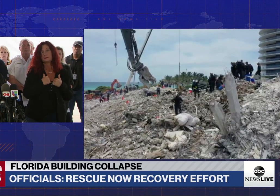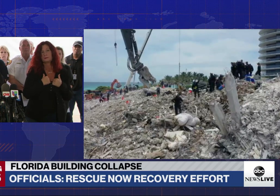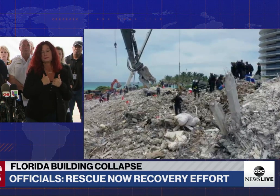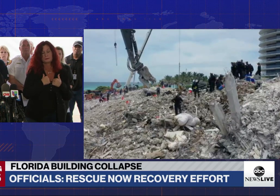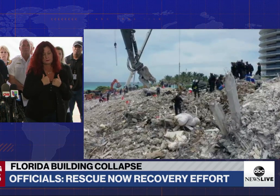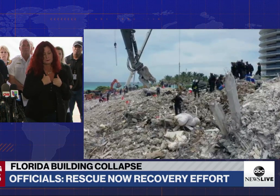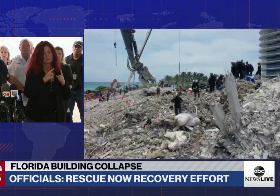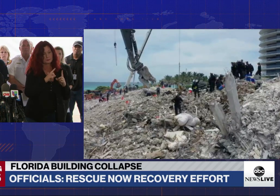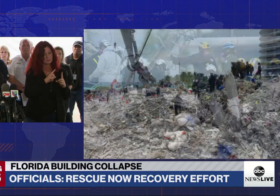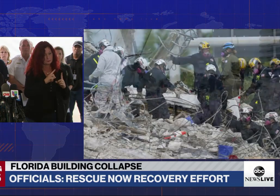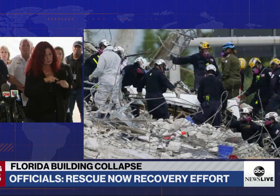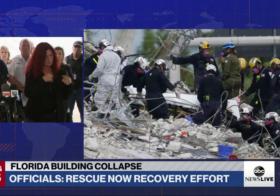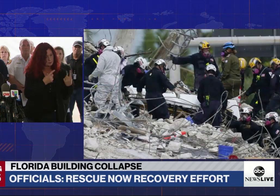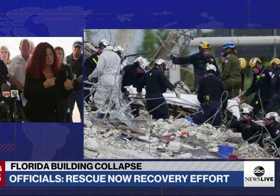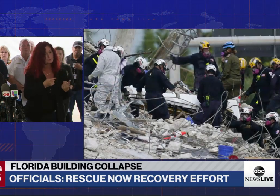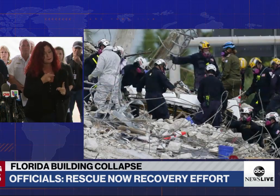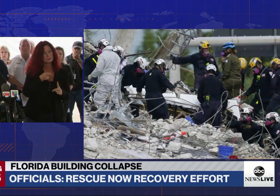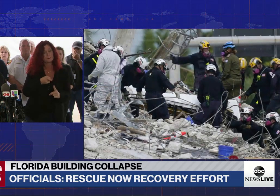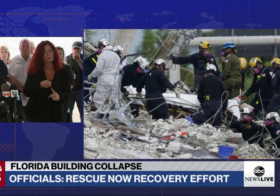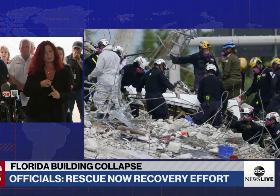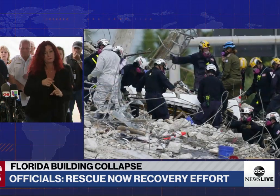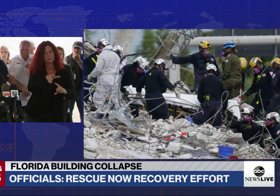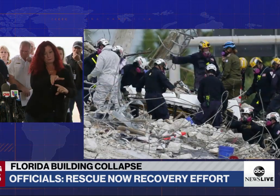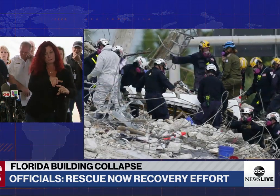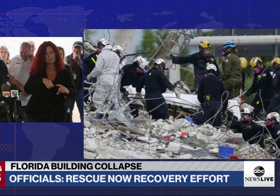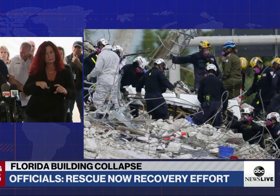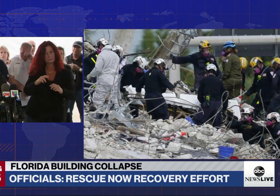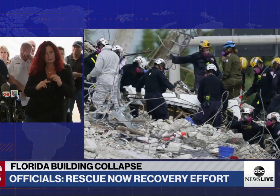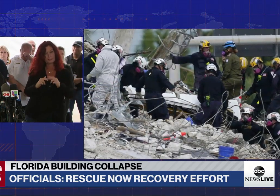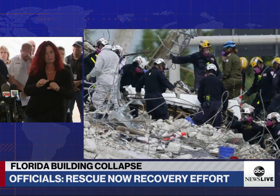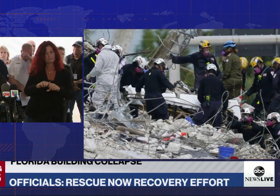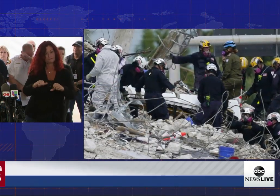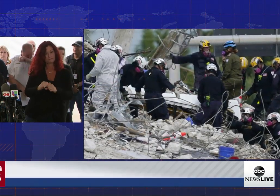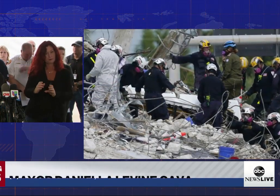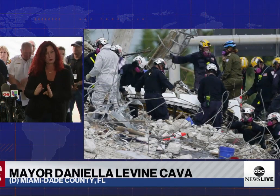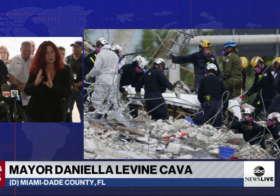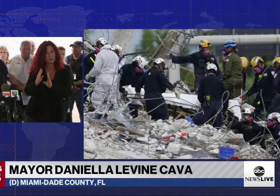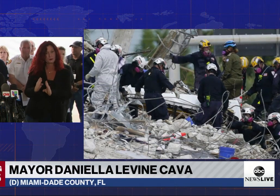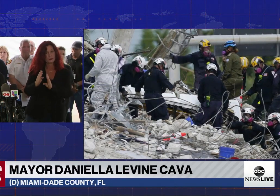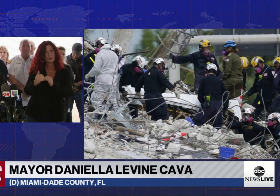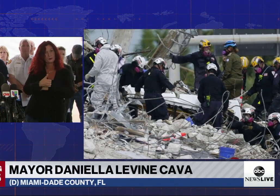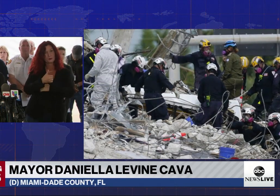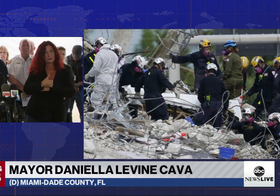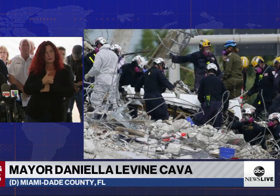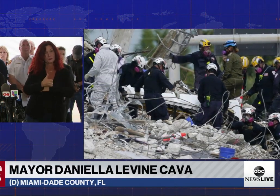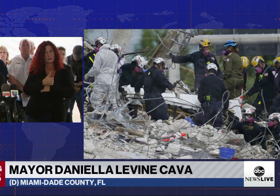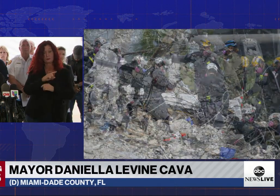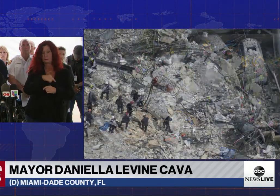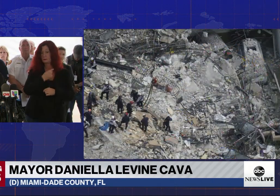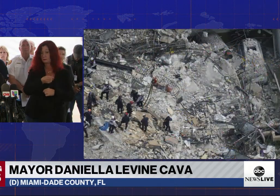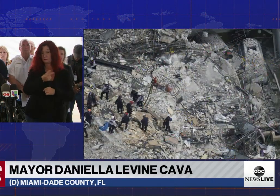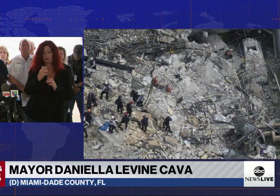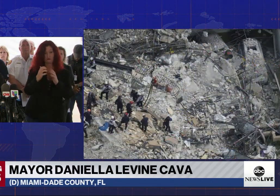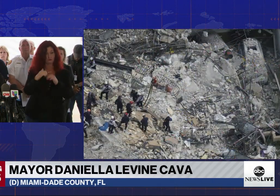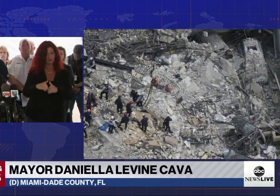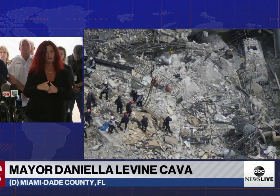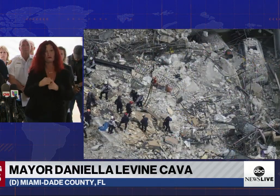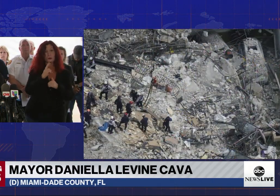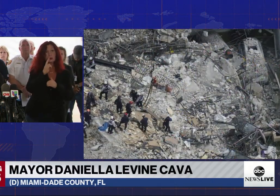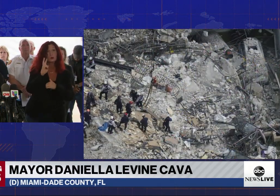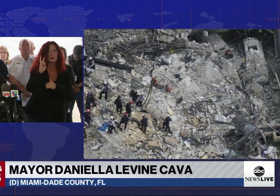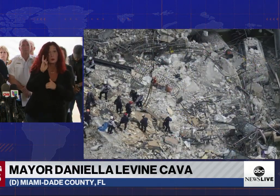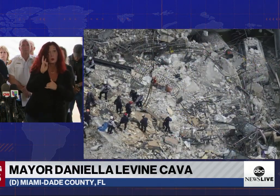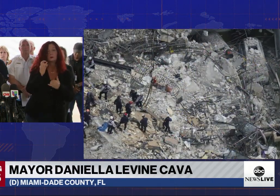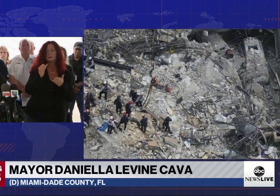Our top priority throughout this entire operation, since day one, has been to do everything